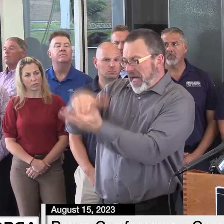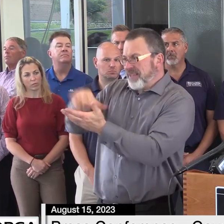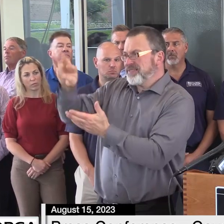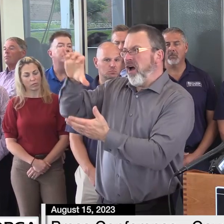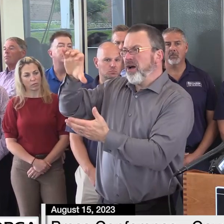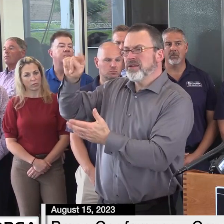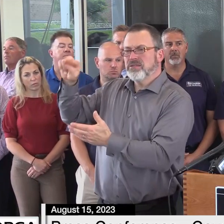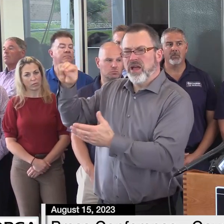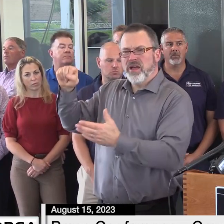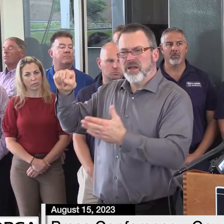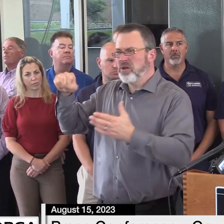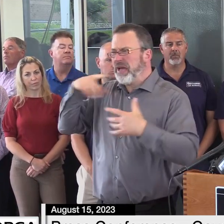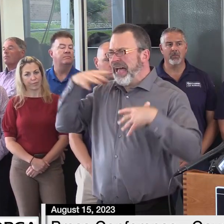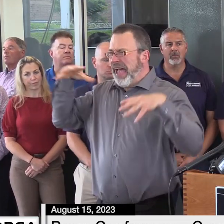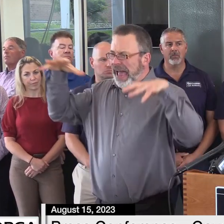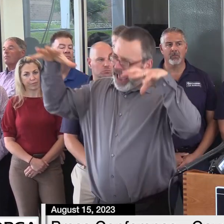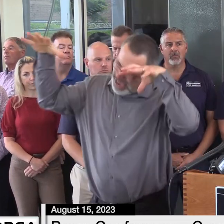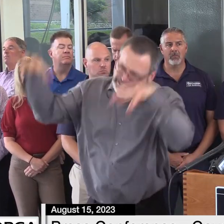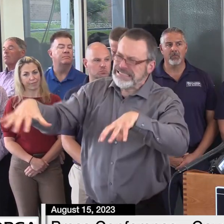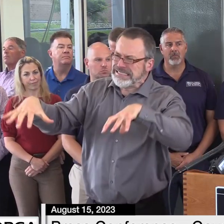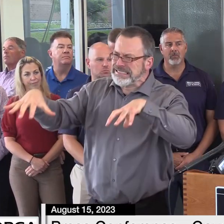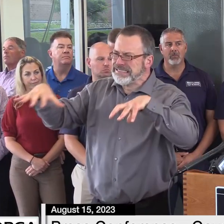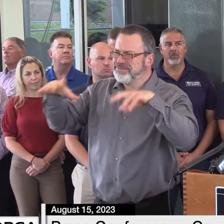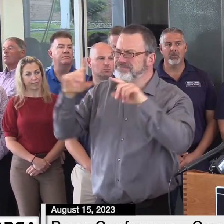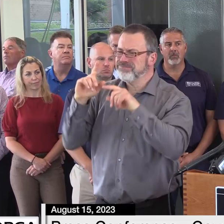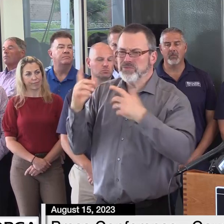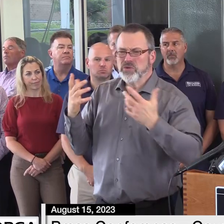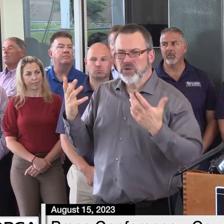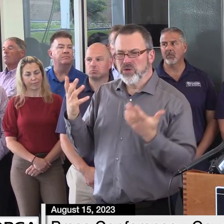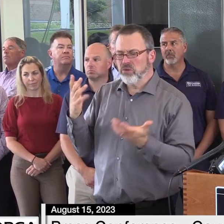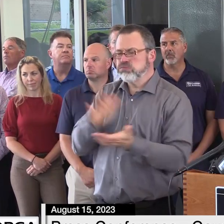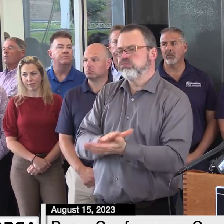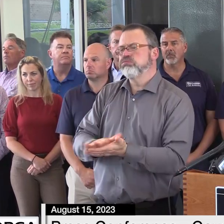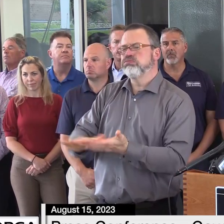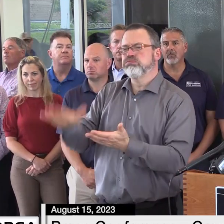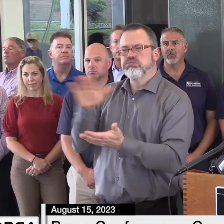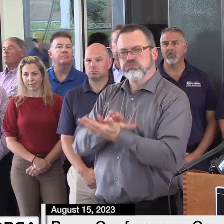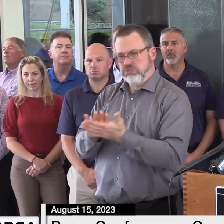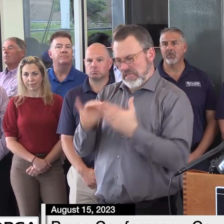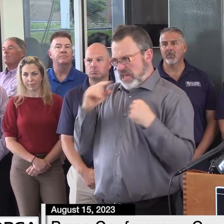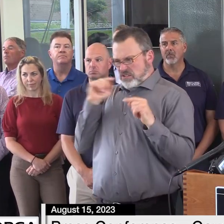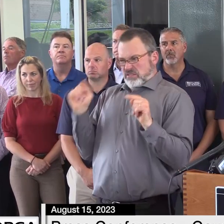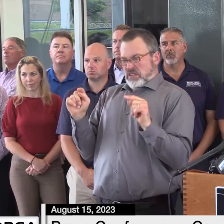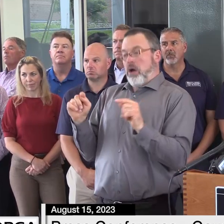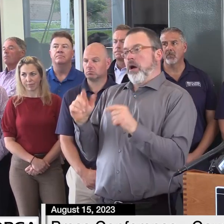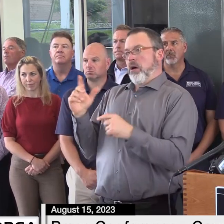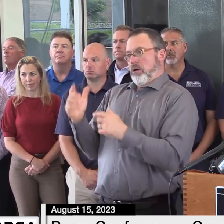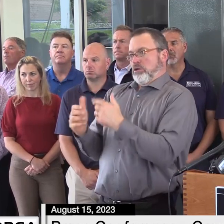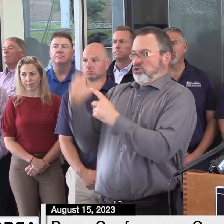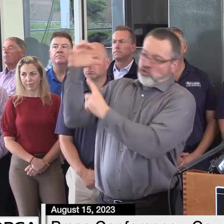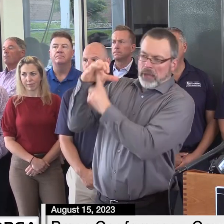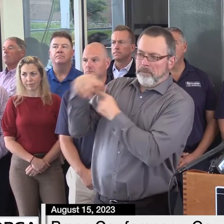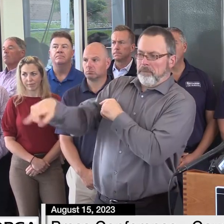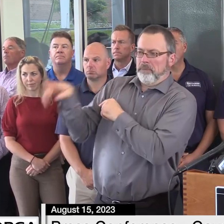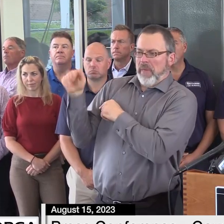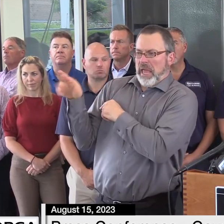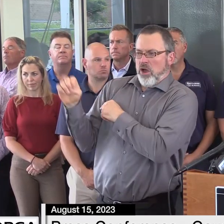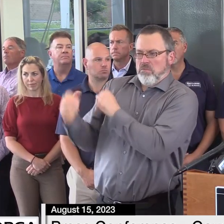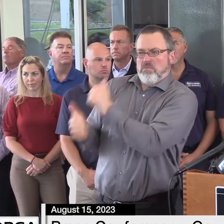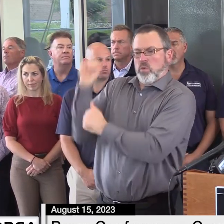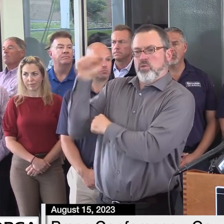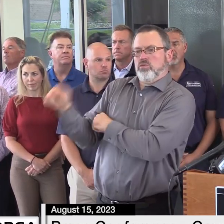grow. The most significant amount is in the Barrie area. How's the capacity up in Coventry at